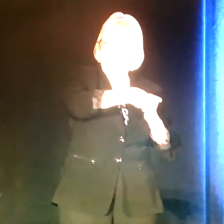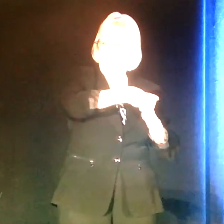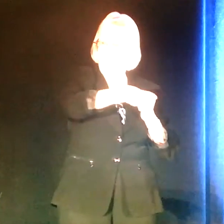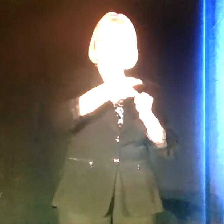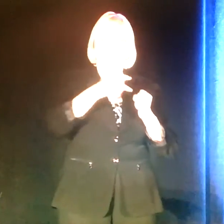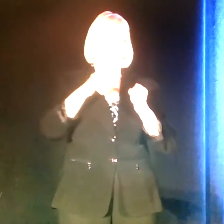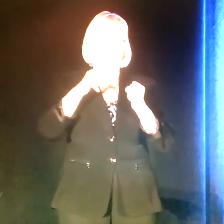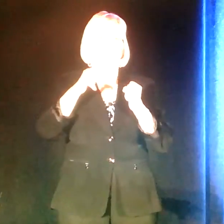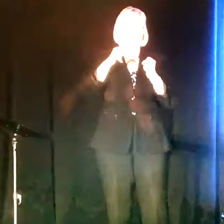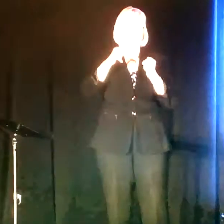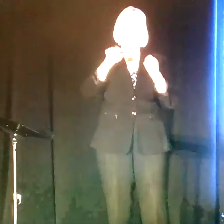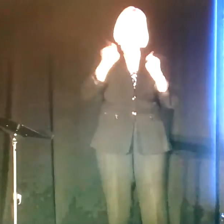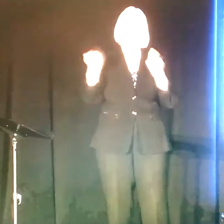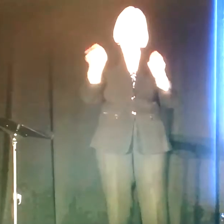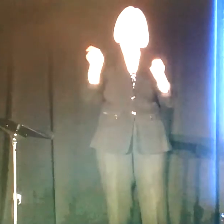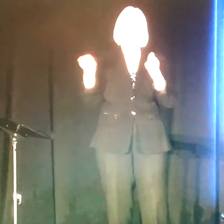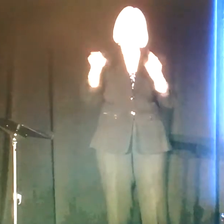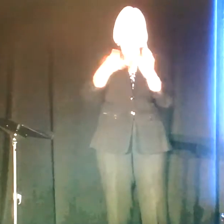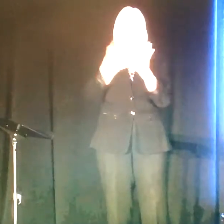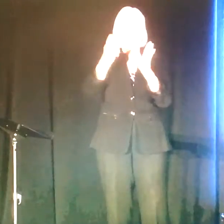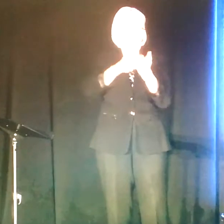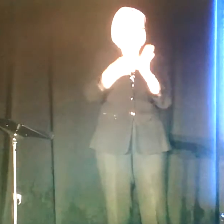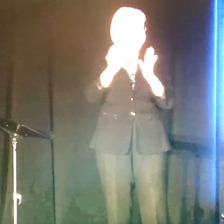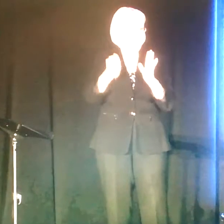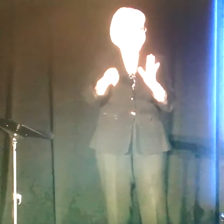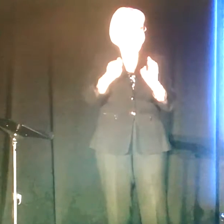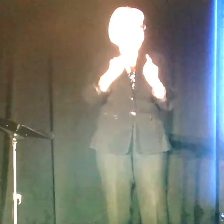like if there were two workshops, one half and the other half.